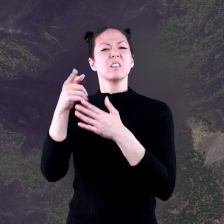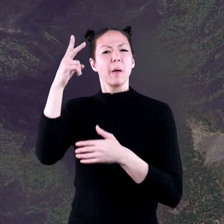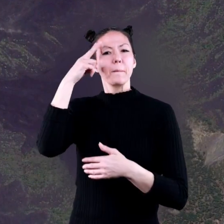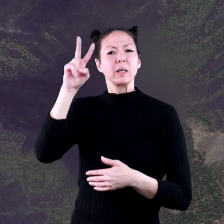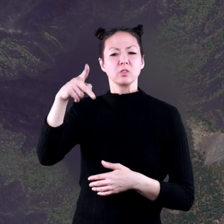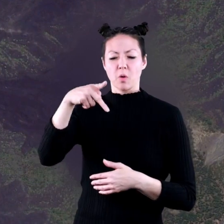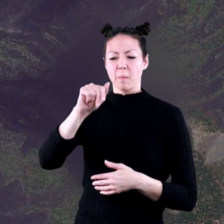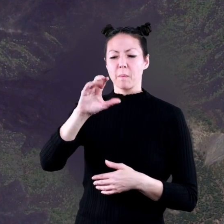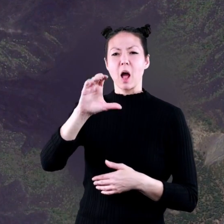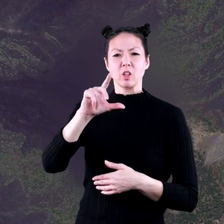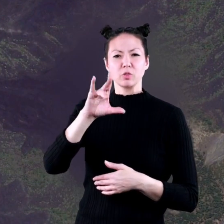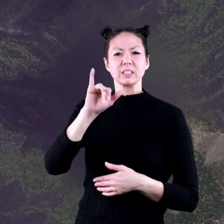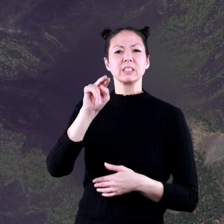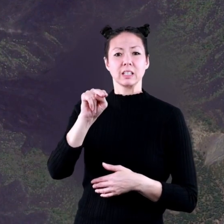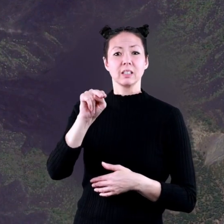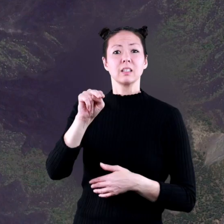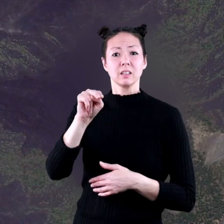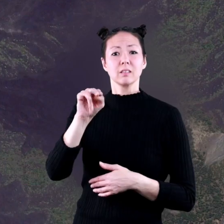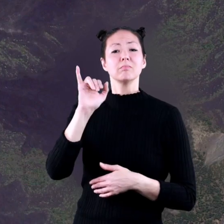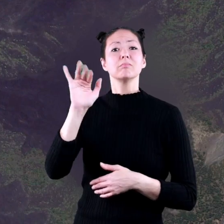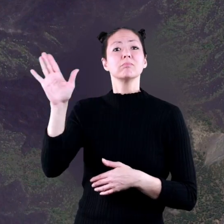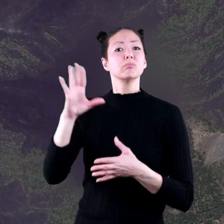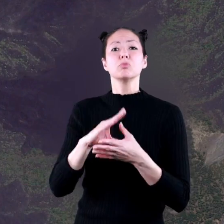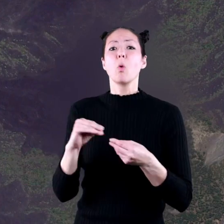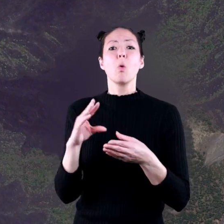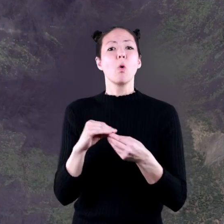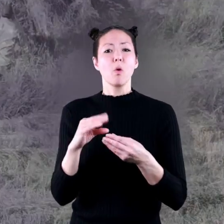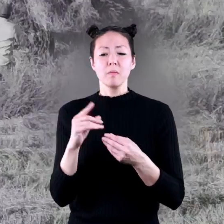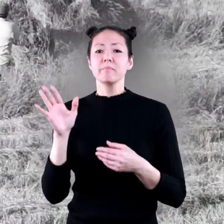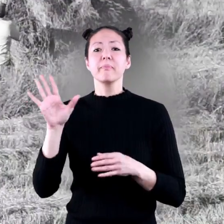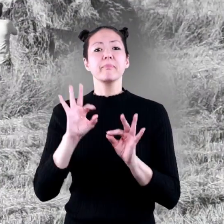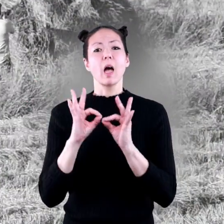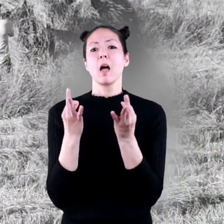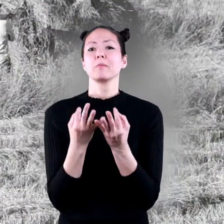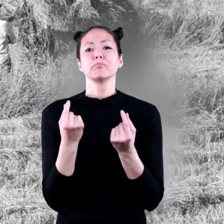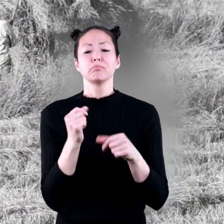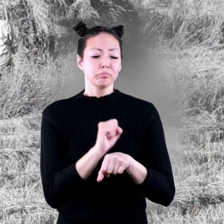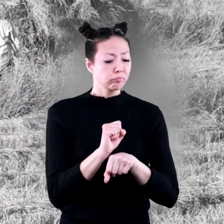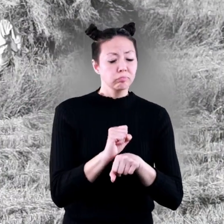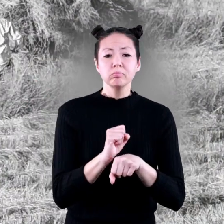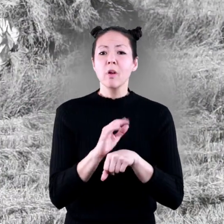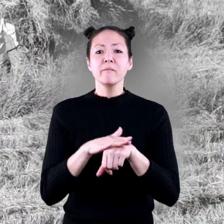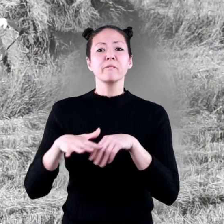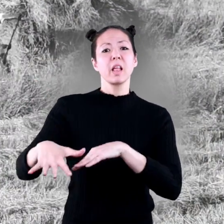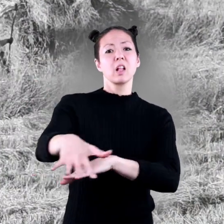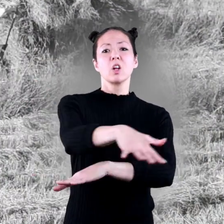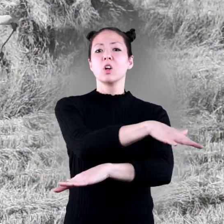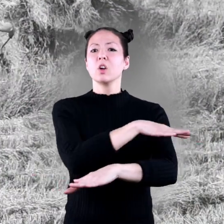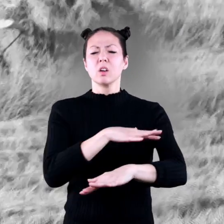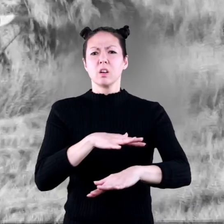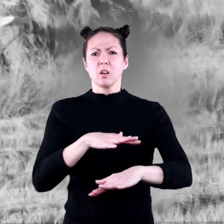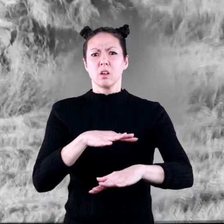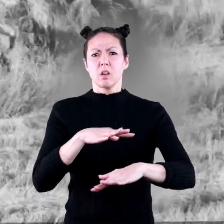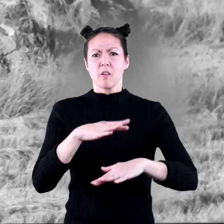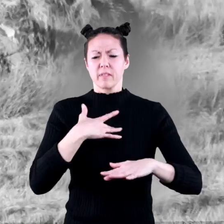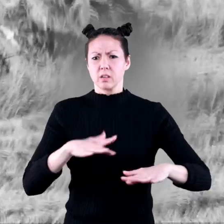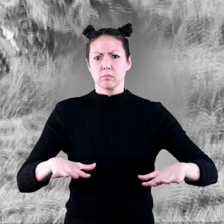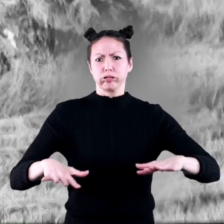Paricotin, Mexico. Pulido tells the story that as he and his family were working in the field, that the earth began to